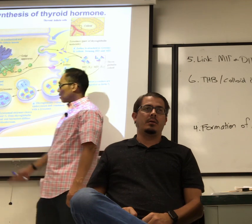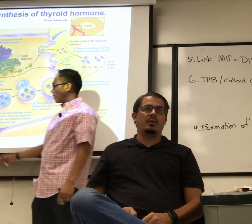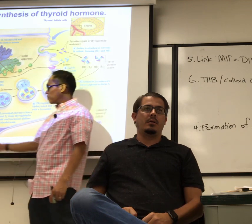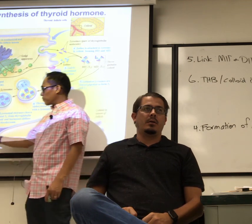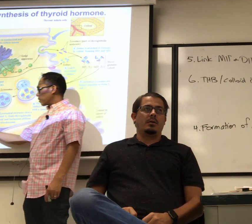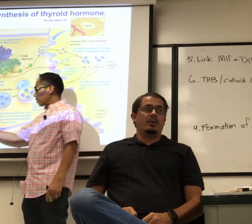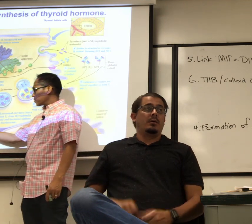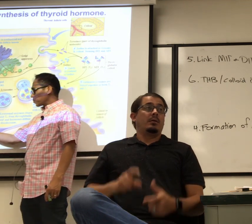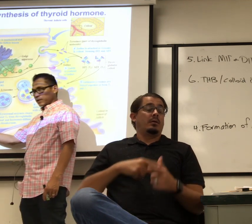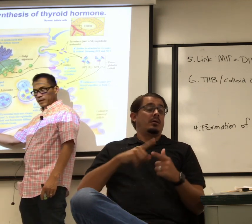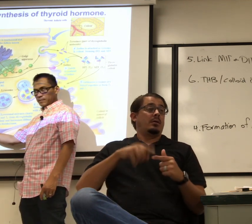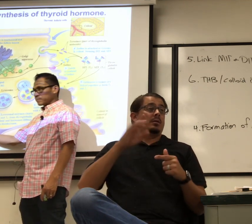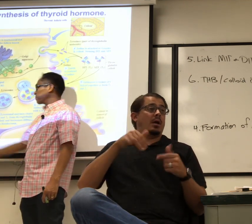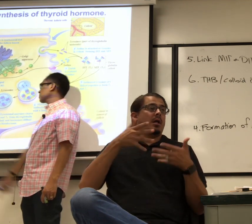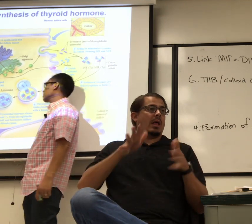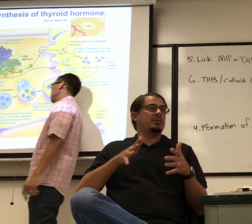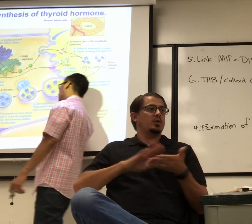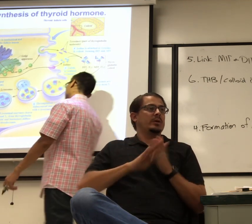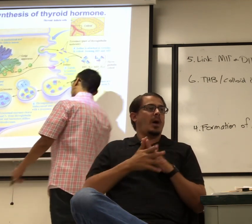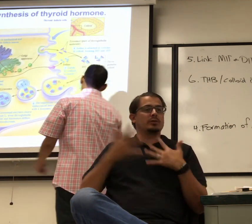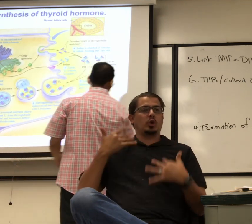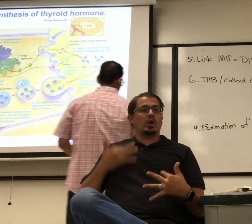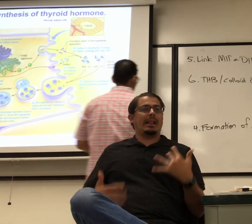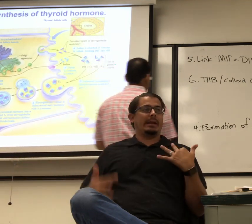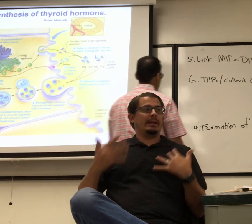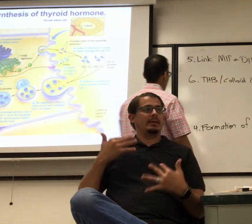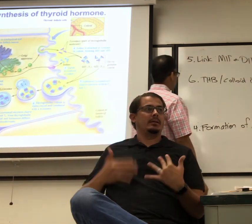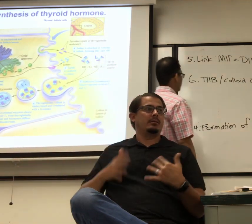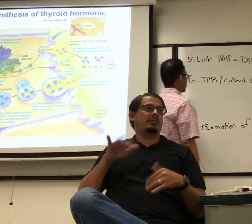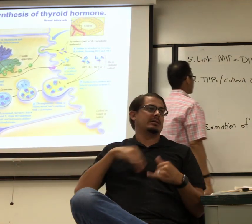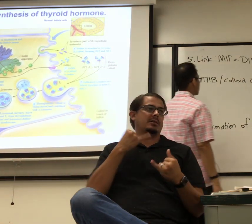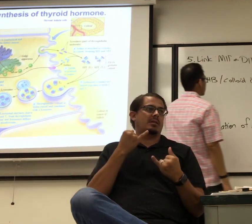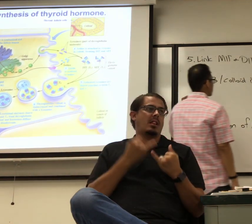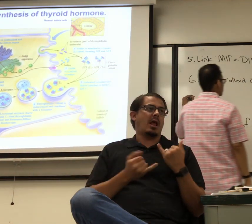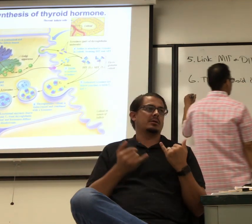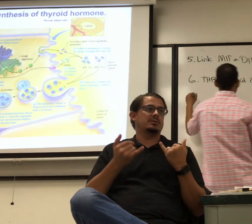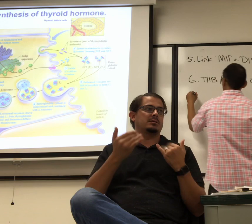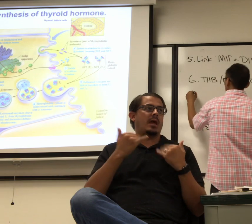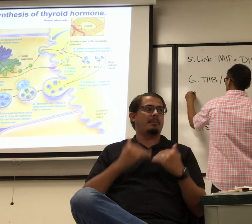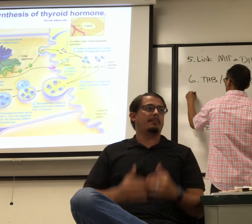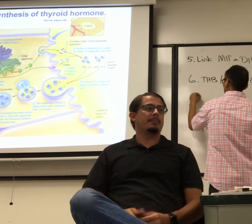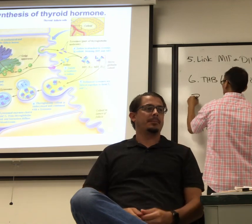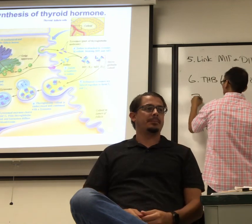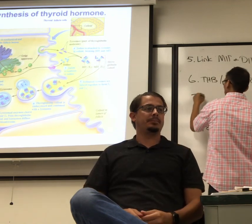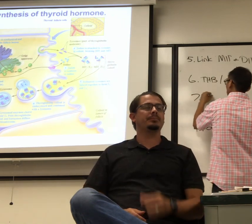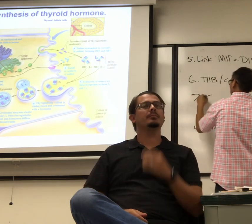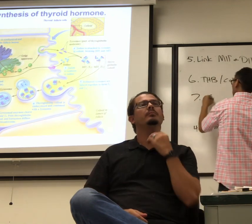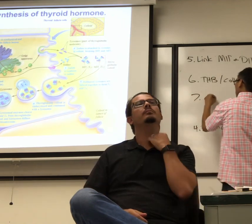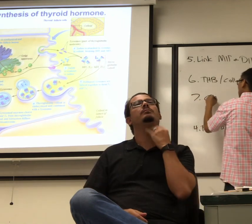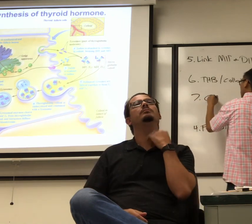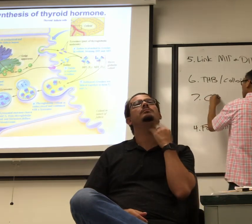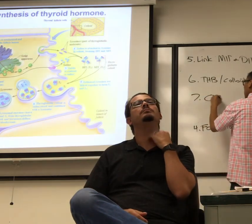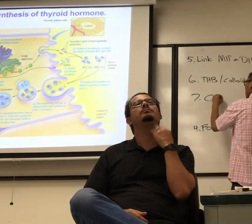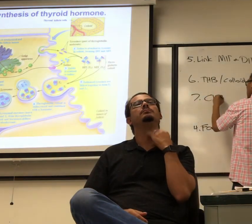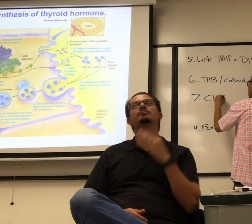T3, T4. That's what it says right there. Okay. And that'll allow them to